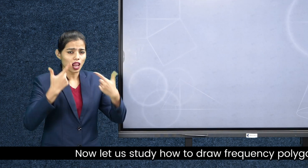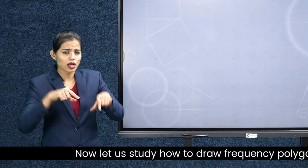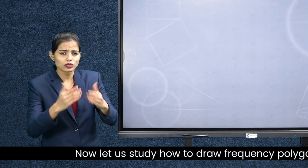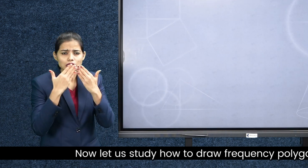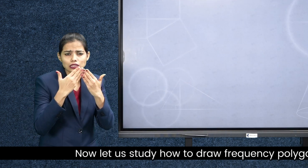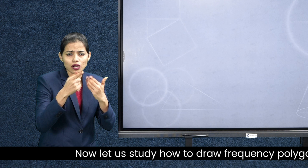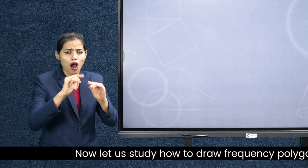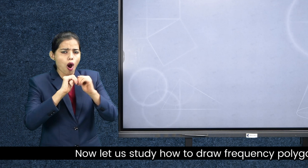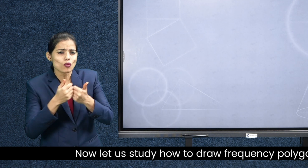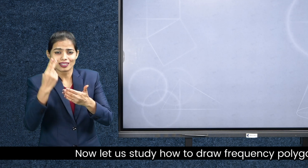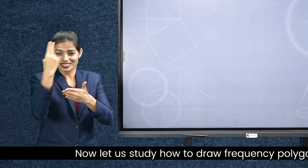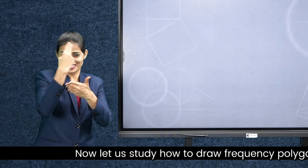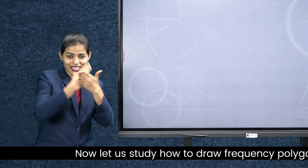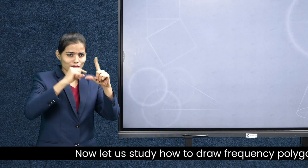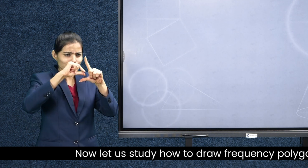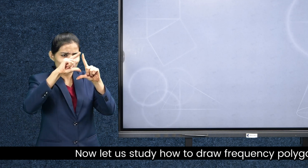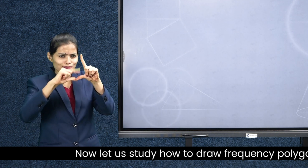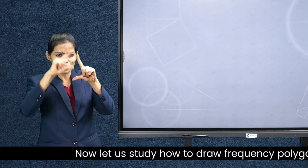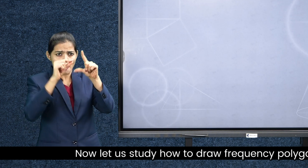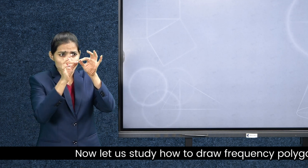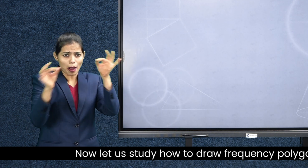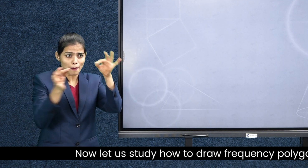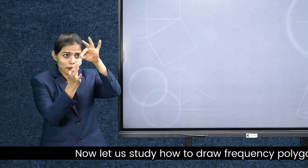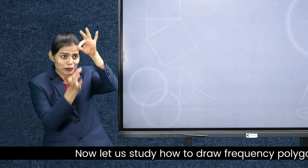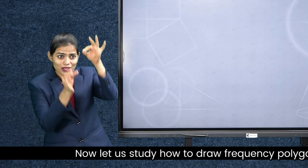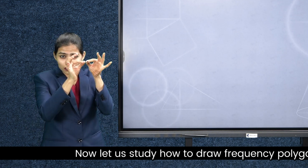Now, let us study how to draw frequency polygons.